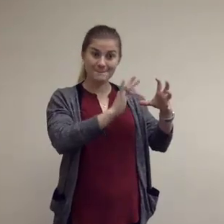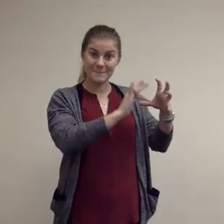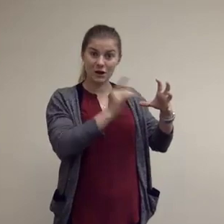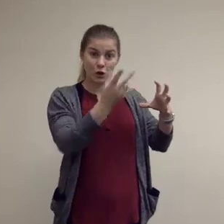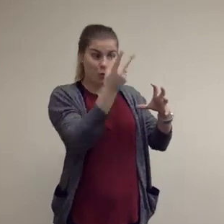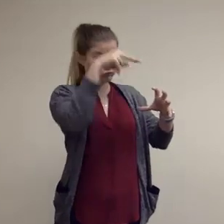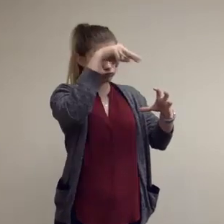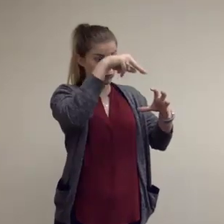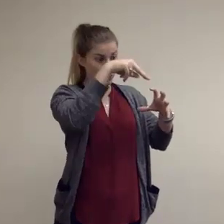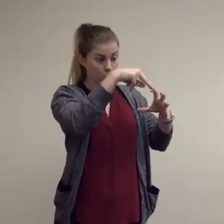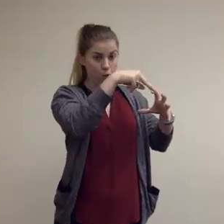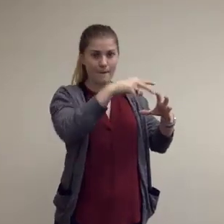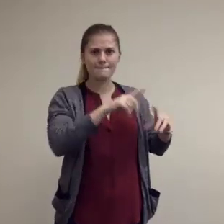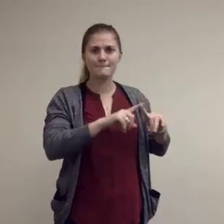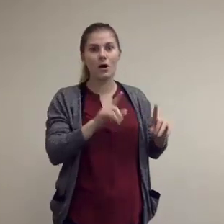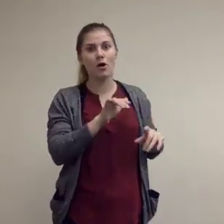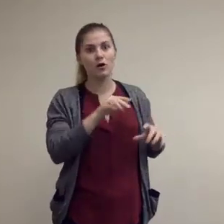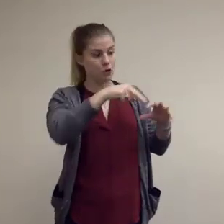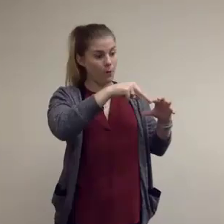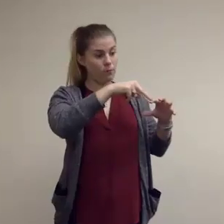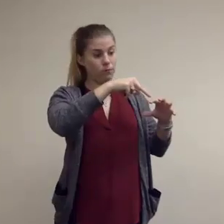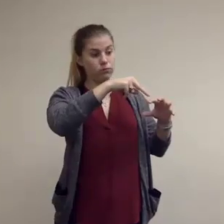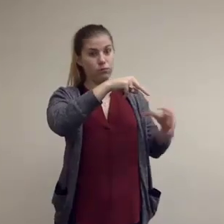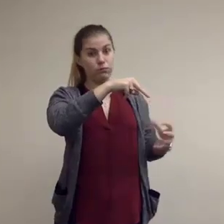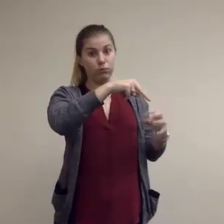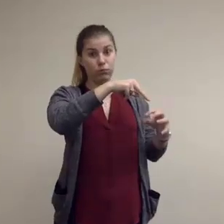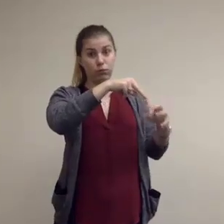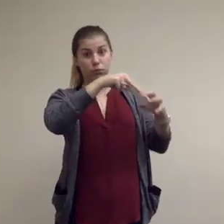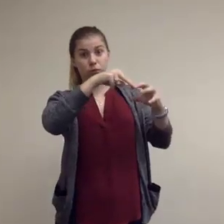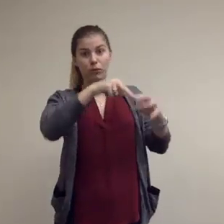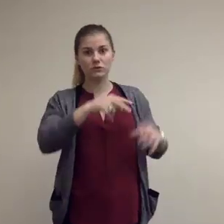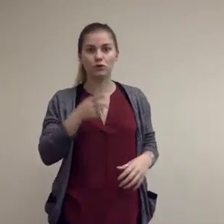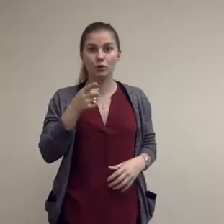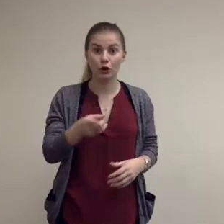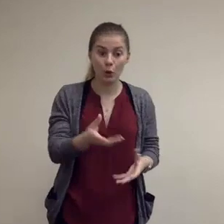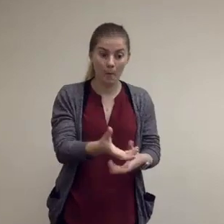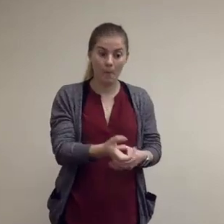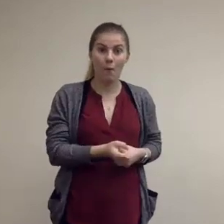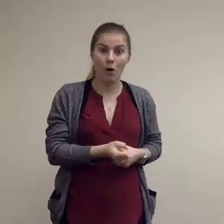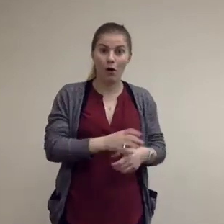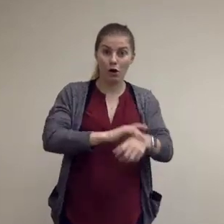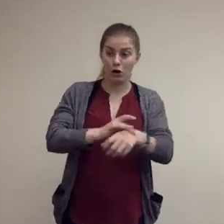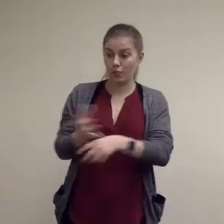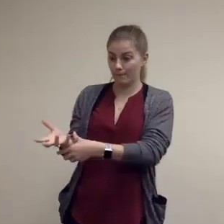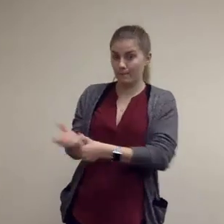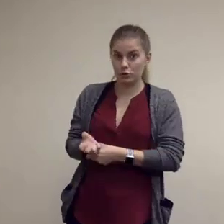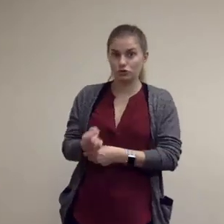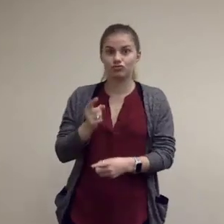Earth. The Earth is pulling down on you, and you are pulling up on the Earth. Well, why can I say that? Which one of Newton's laws